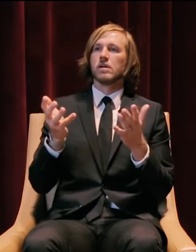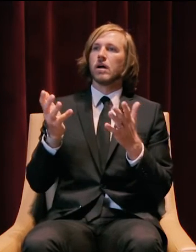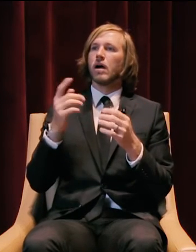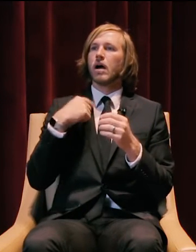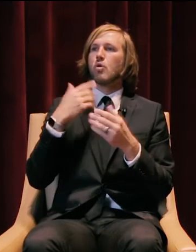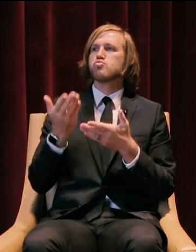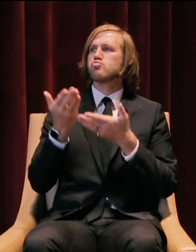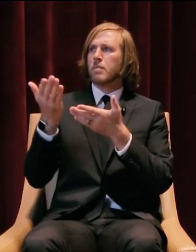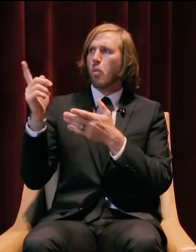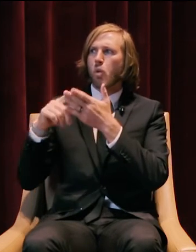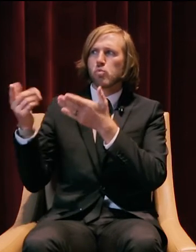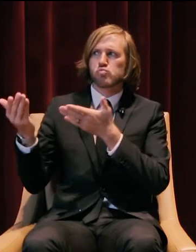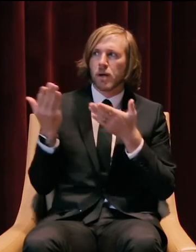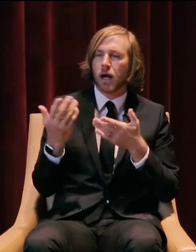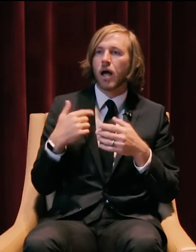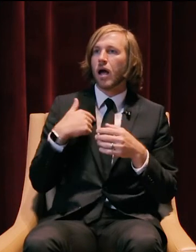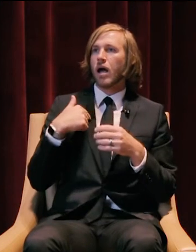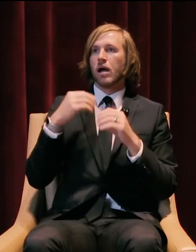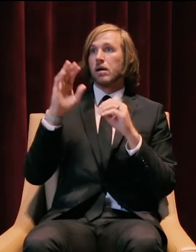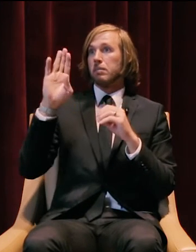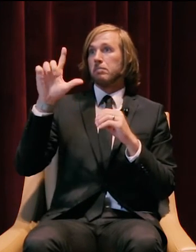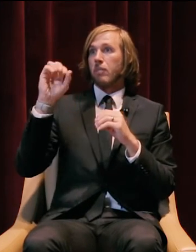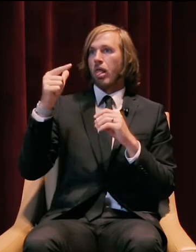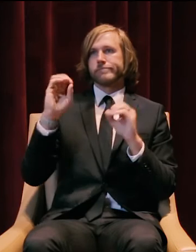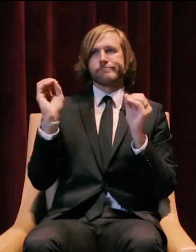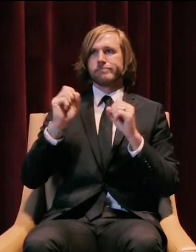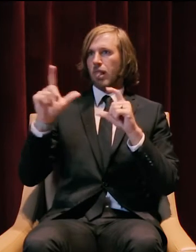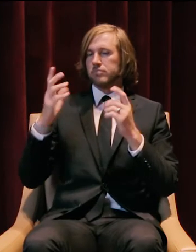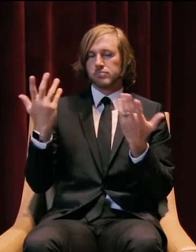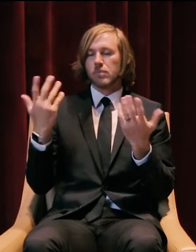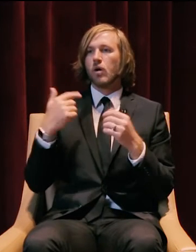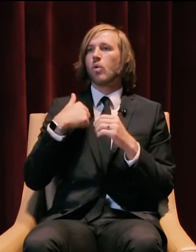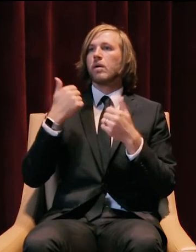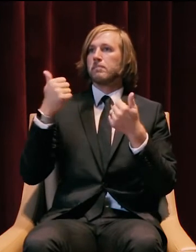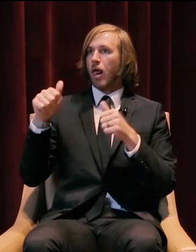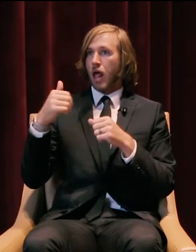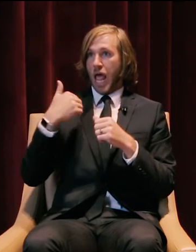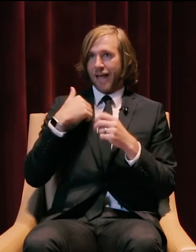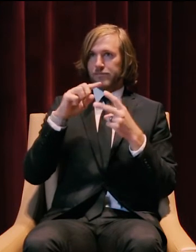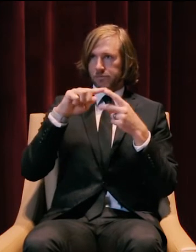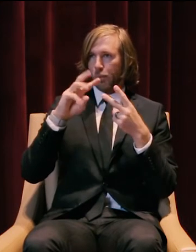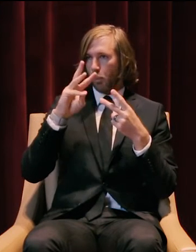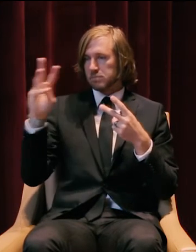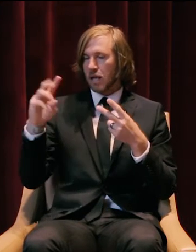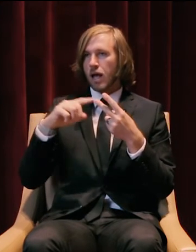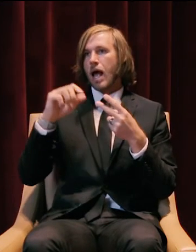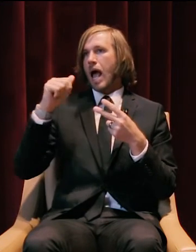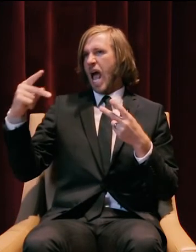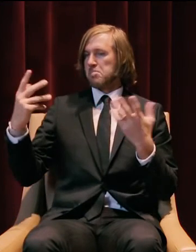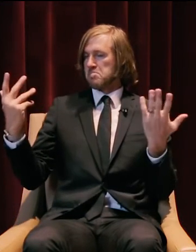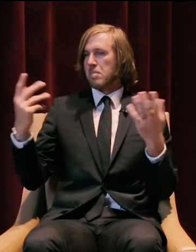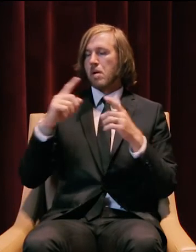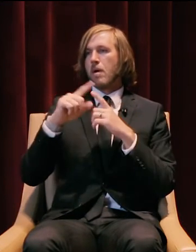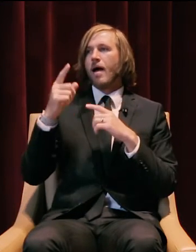just recommendations. I don't have any blogs out there. We have, again, the website and the app, but that's